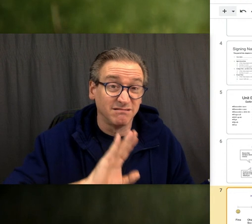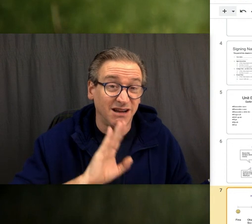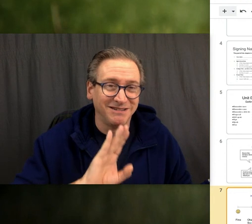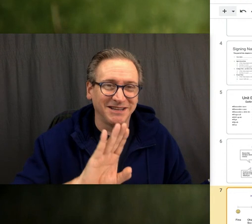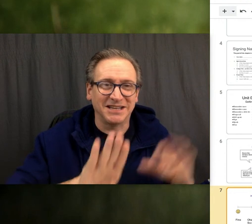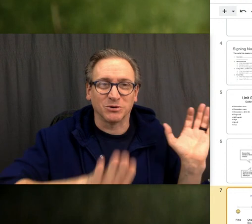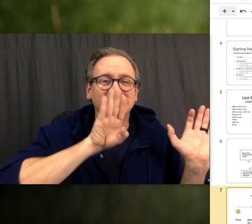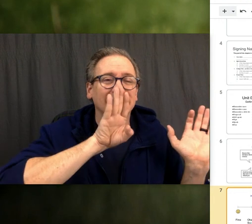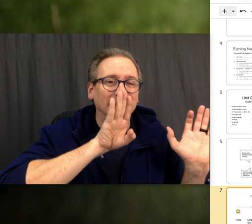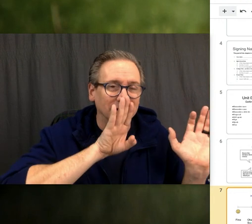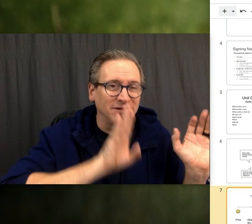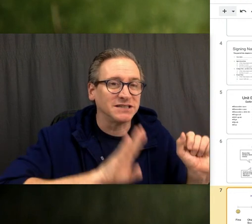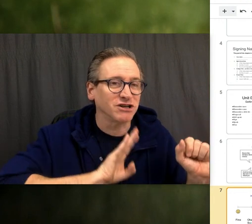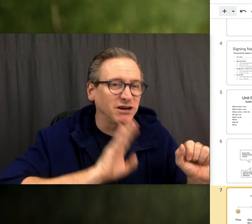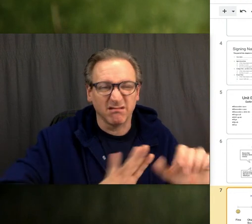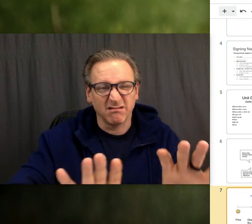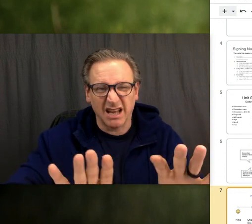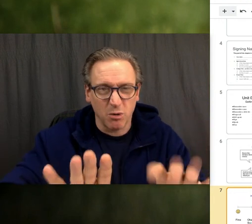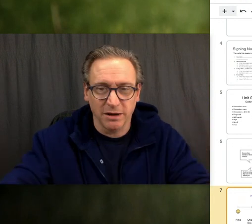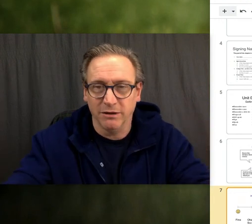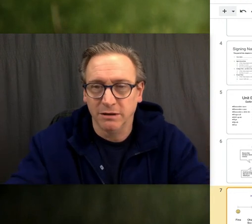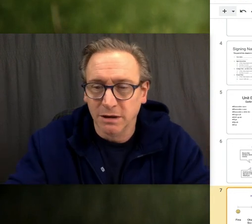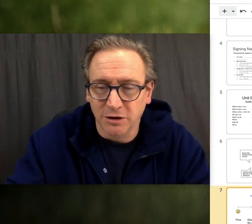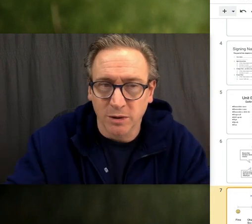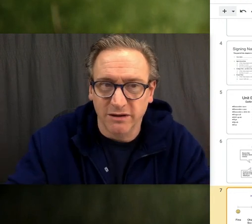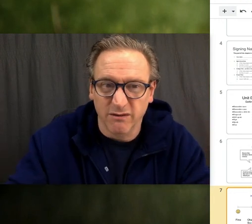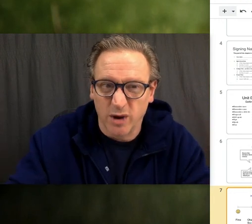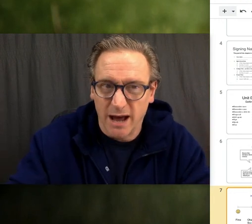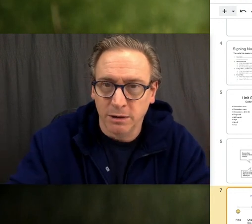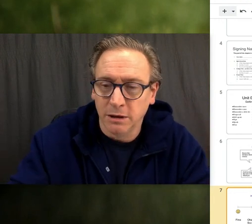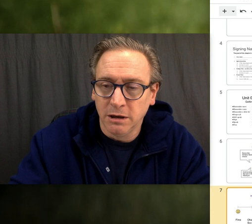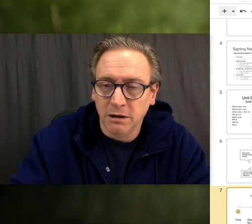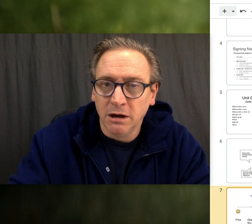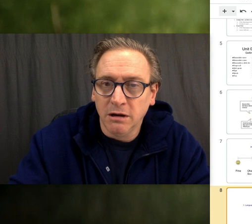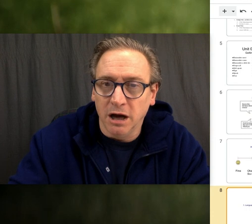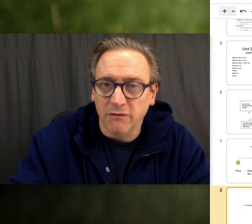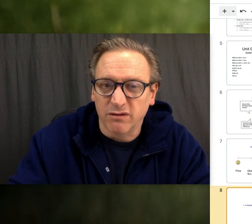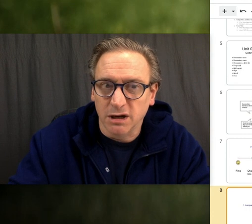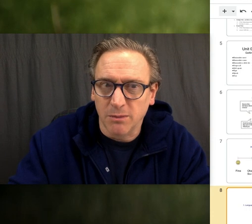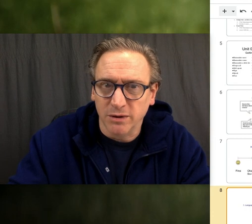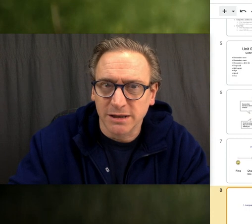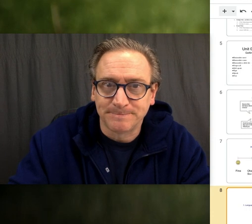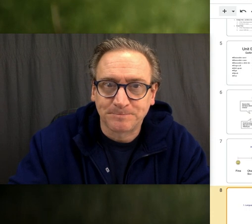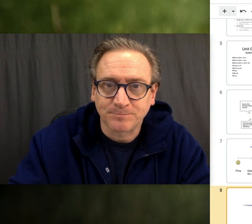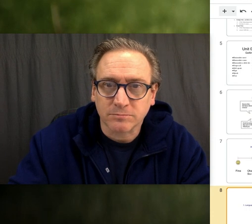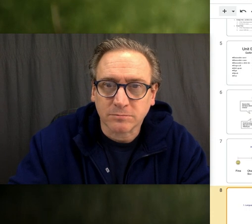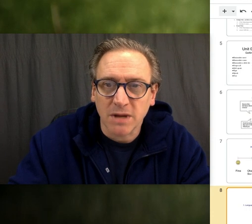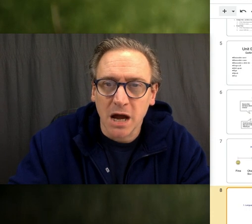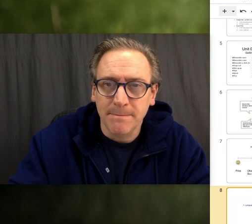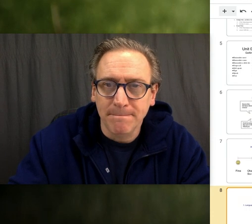Frustrated. Like the door slamming in your face. Frustrated. That won't be on the vocab for a couple units.